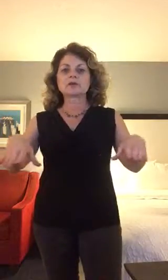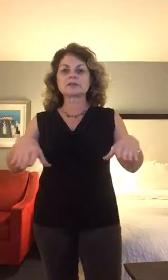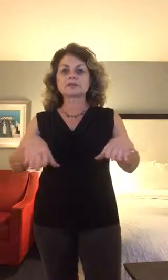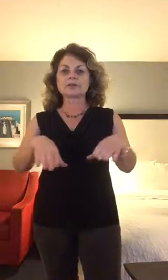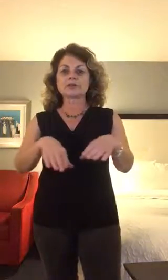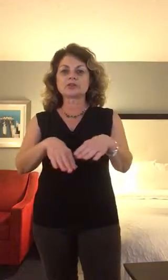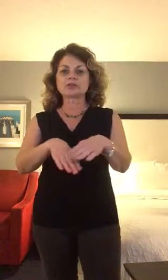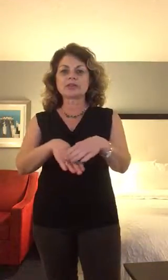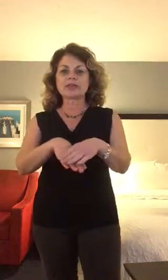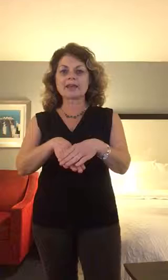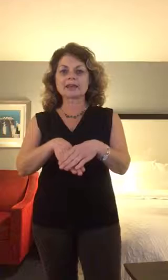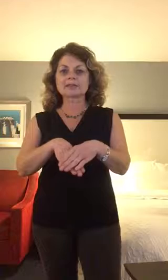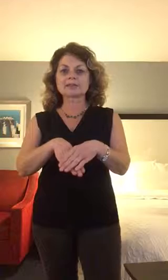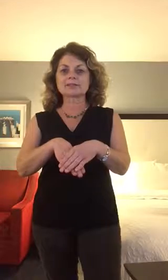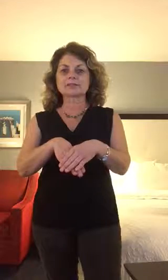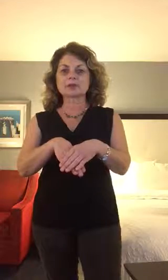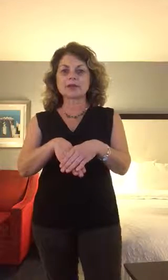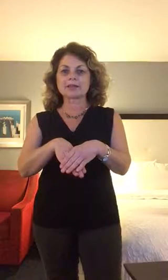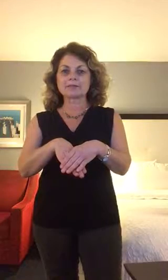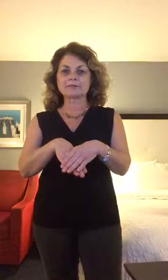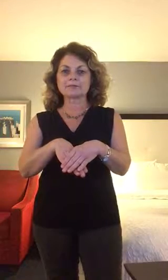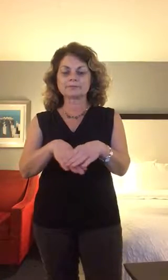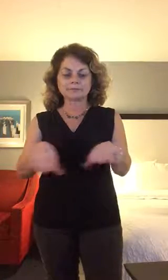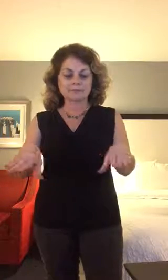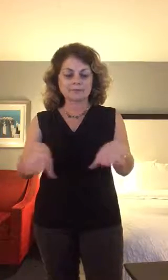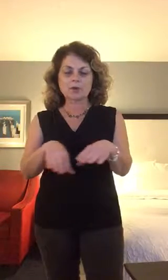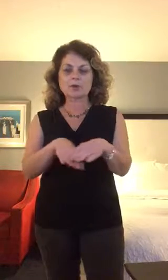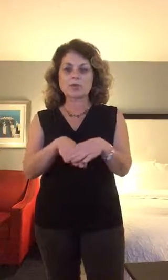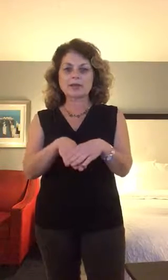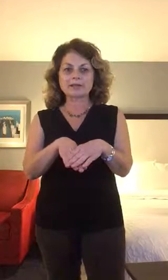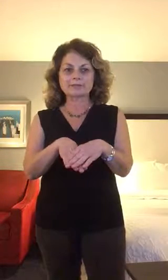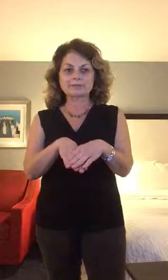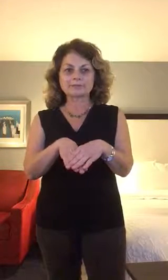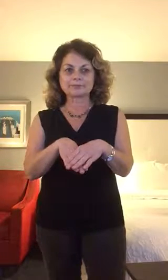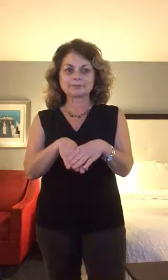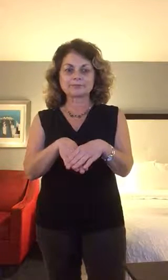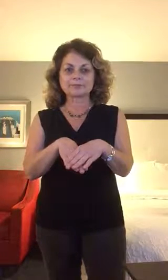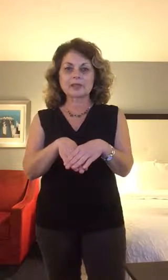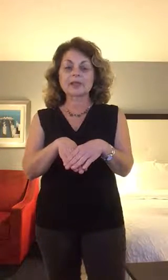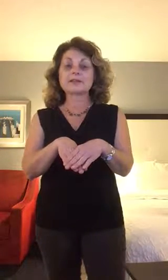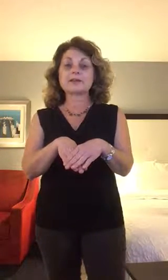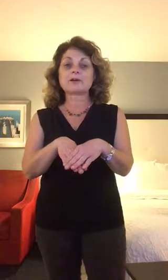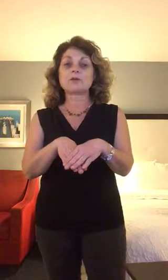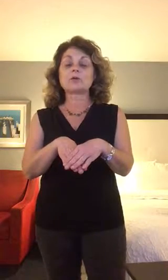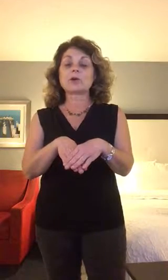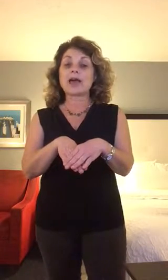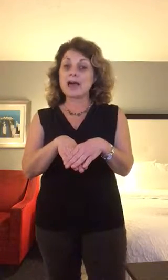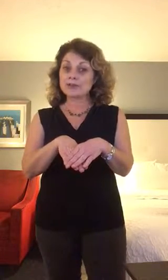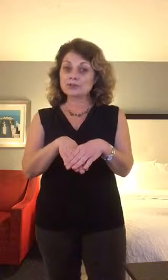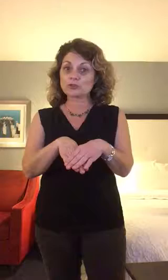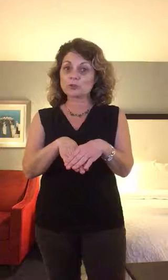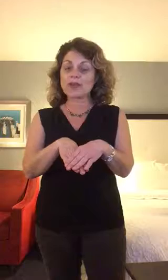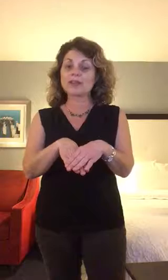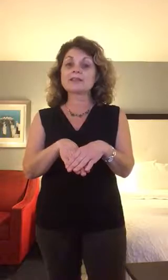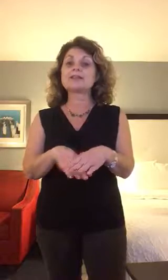this is where they join hands. This is a wedding. Wedding. Now, after the wedding,